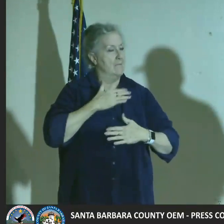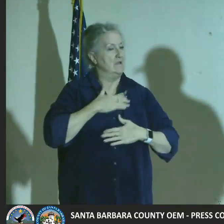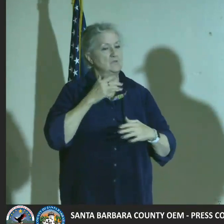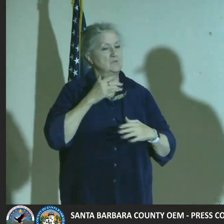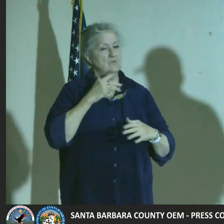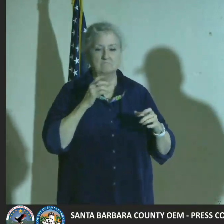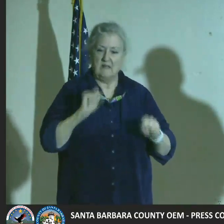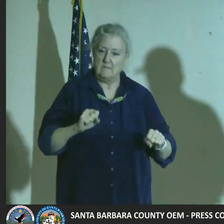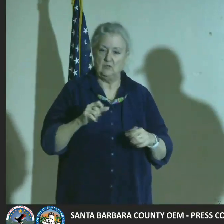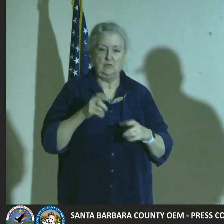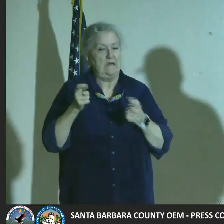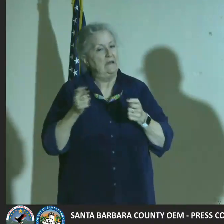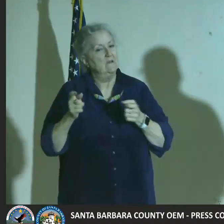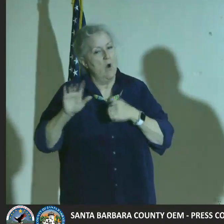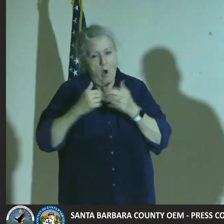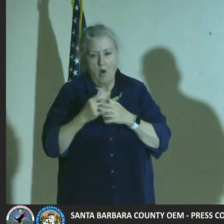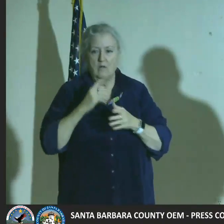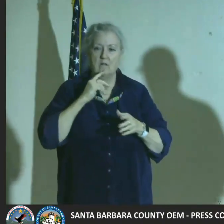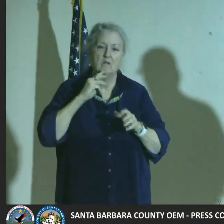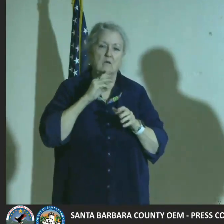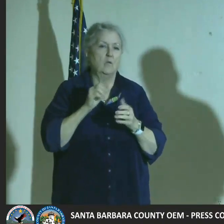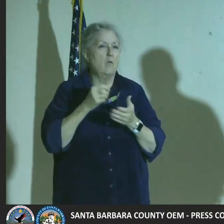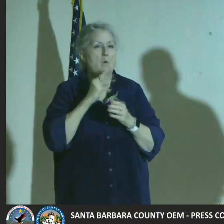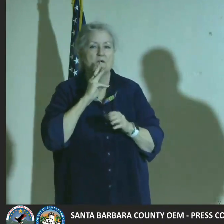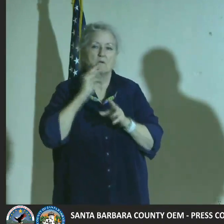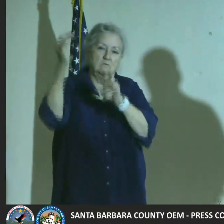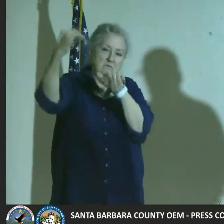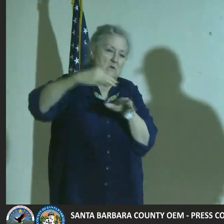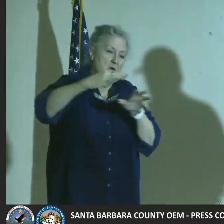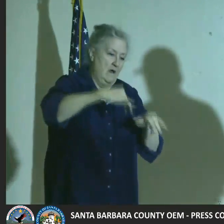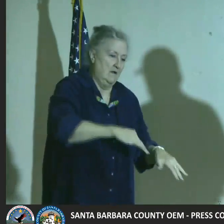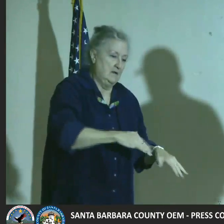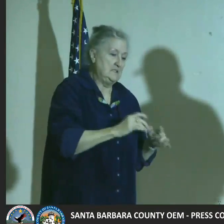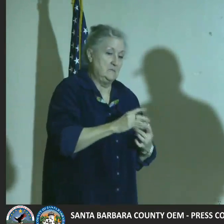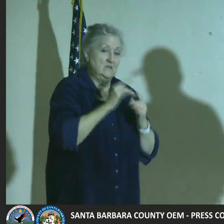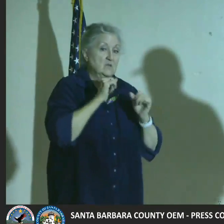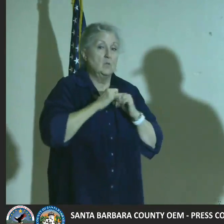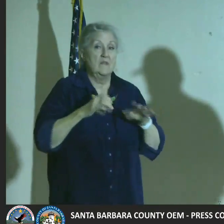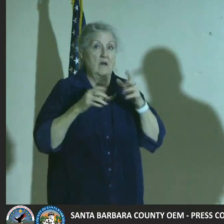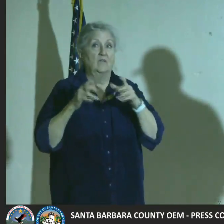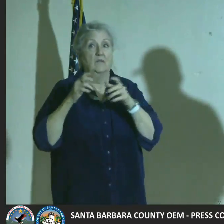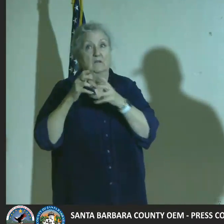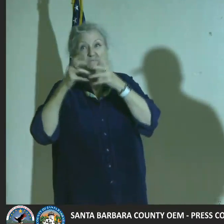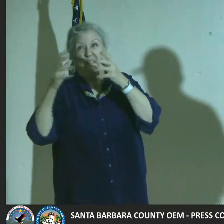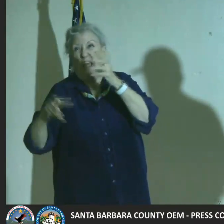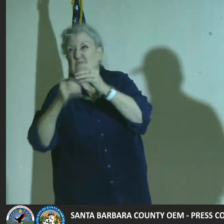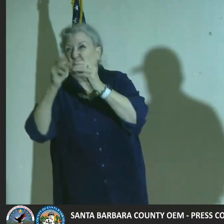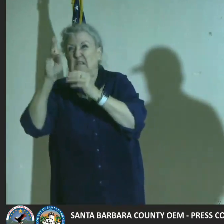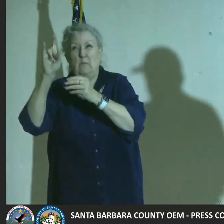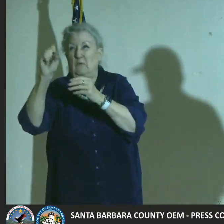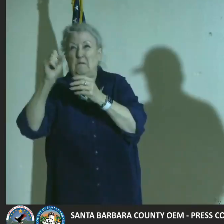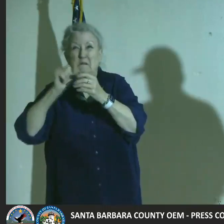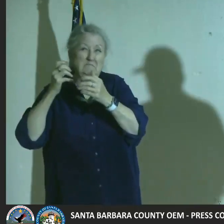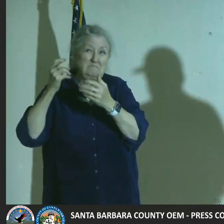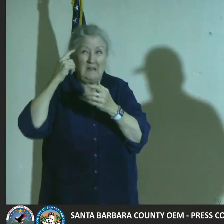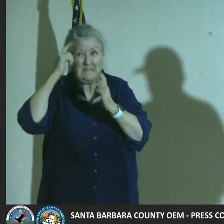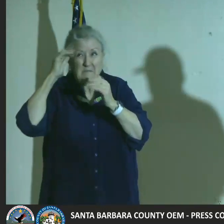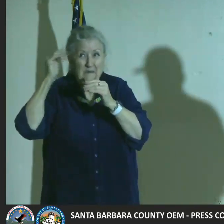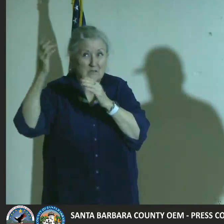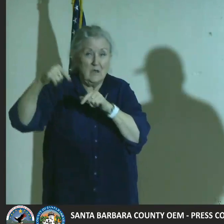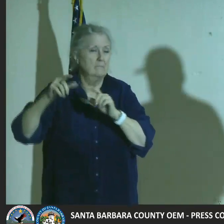down from the mountains, and especially without the debris load that would have come from the mountains. So we're extremely happy with all that.